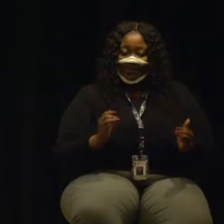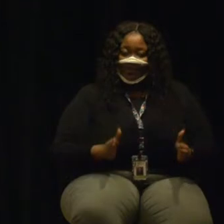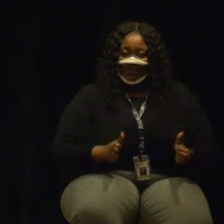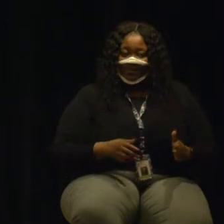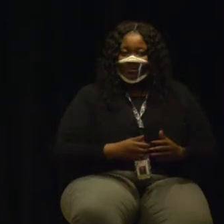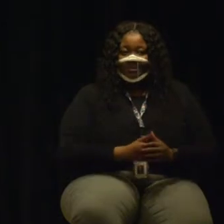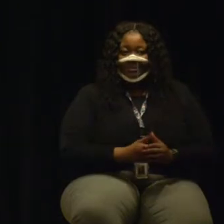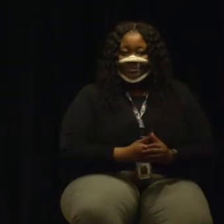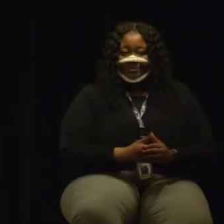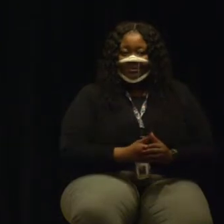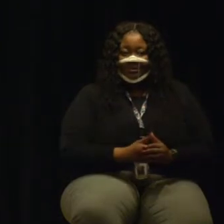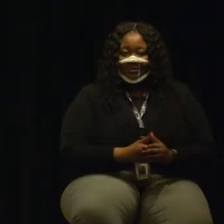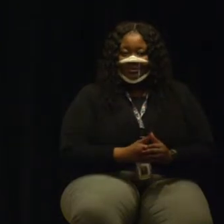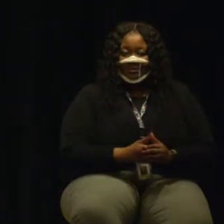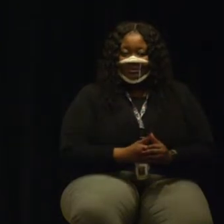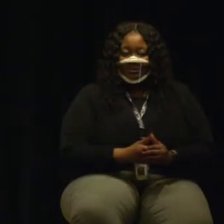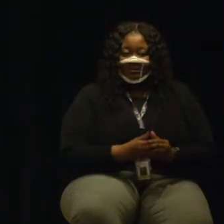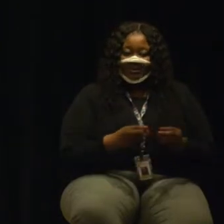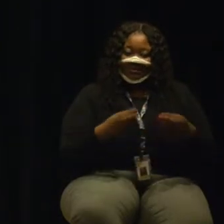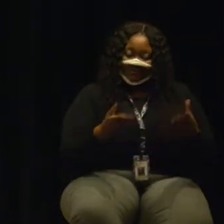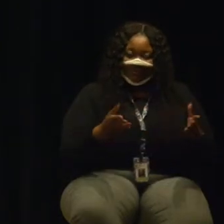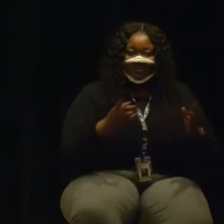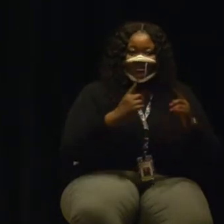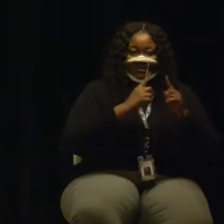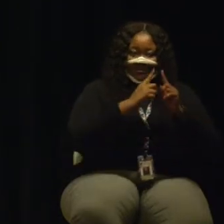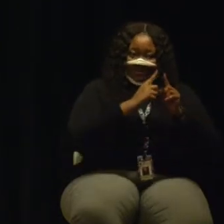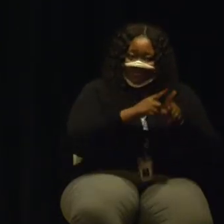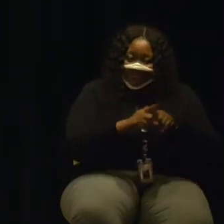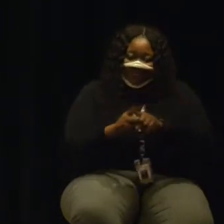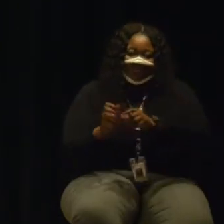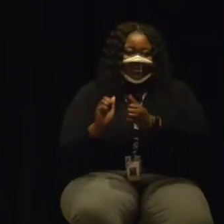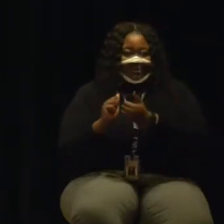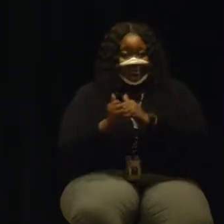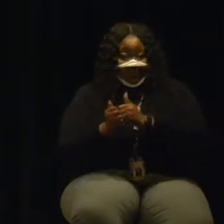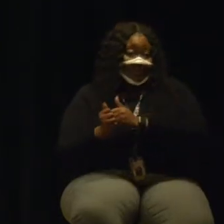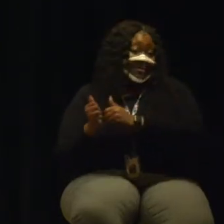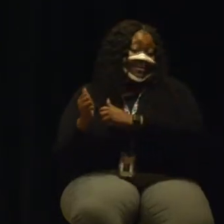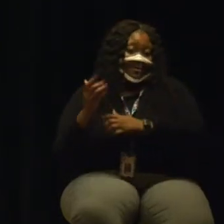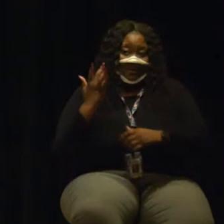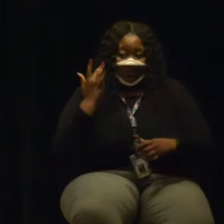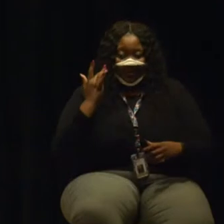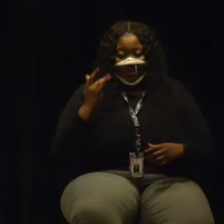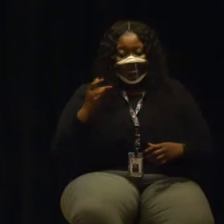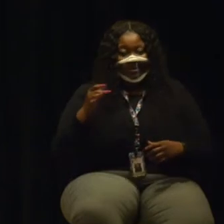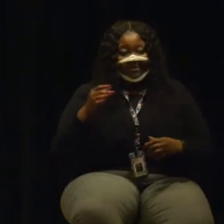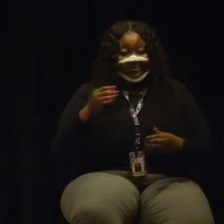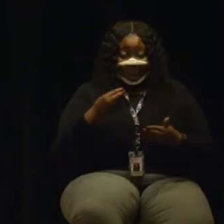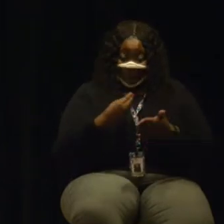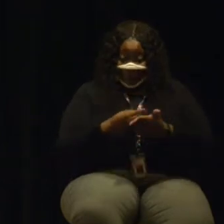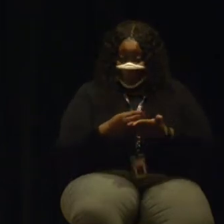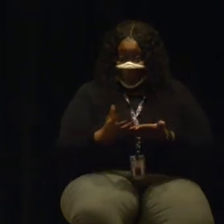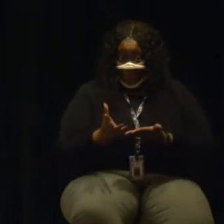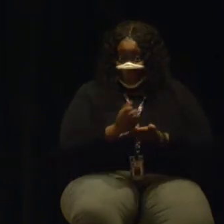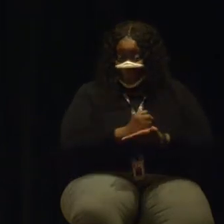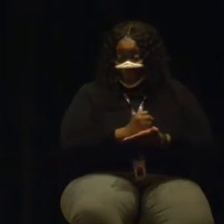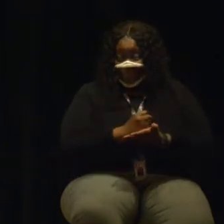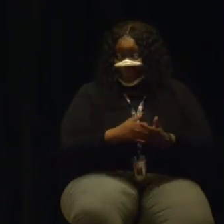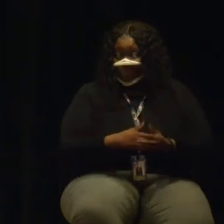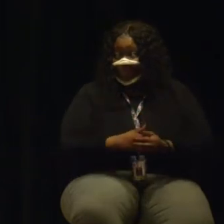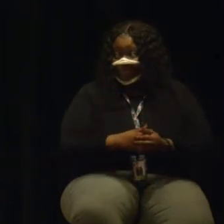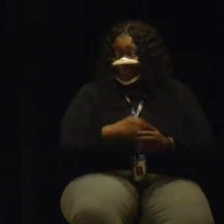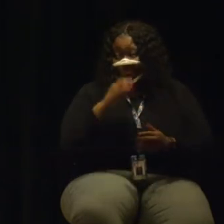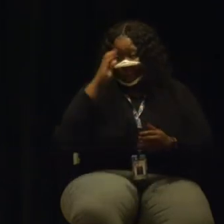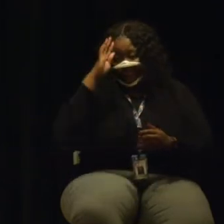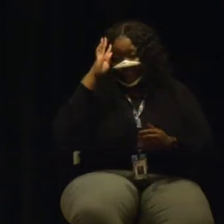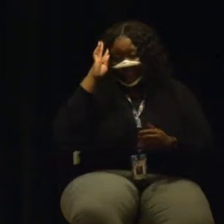notoriety he wanted. To go back to that earlier question, like, he wanted money. That's what he wanted. So, that's. You think you could be